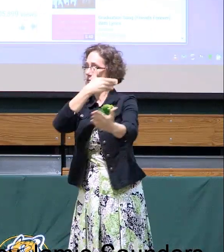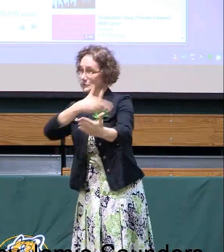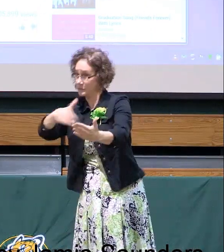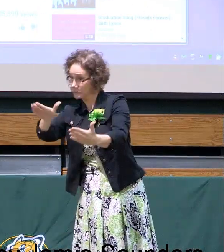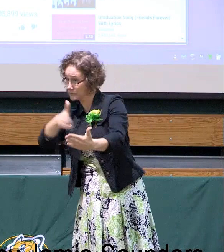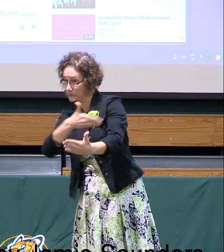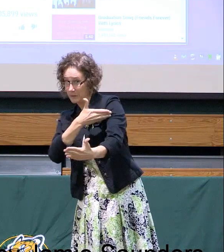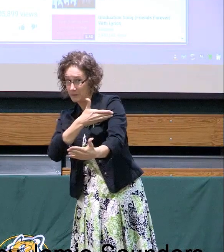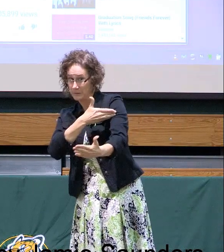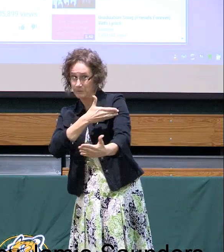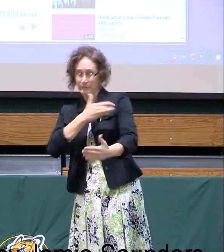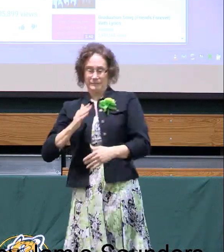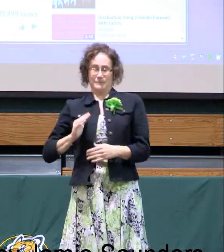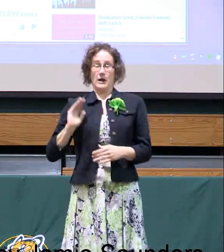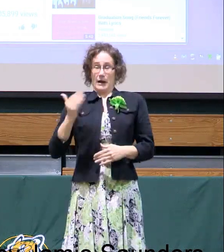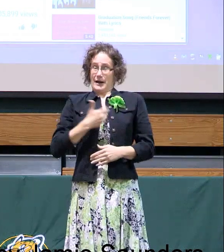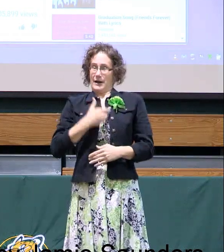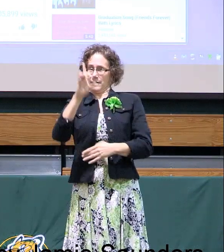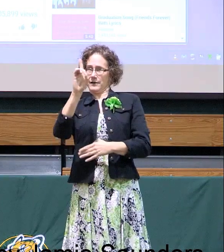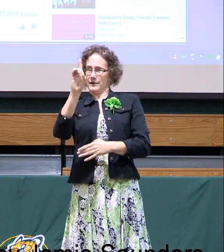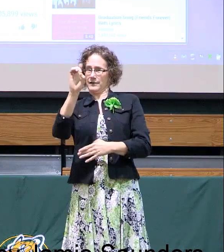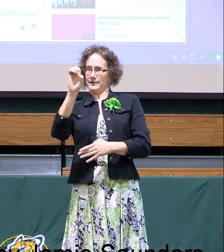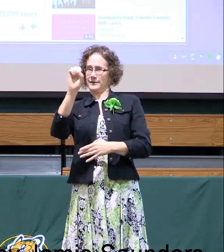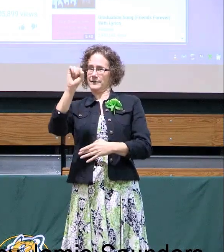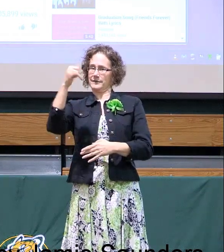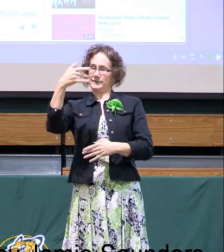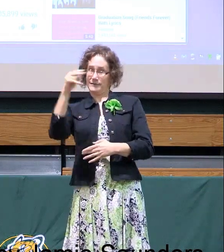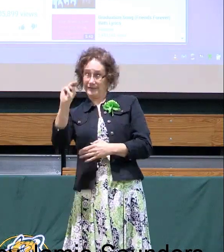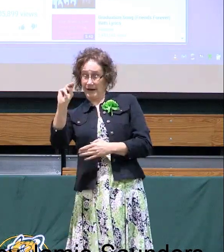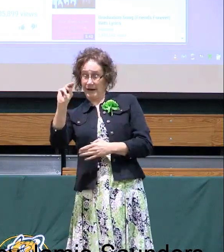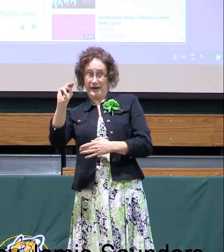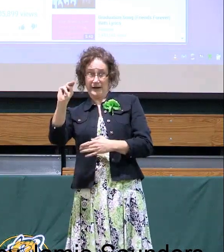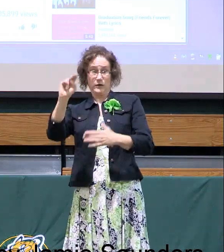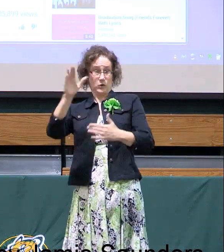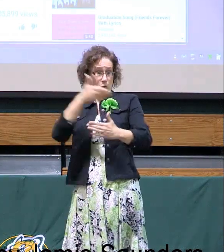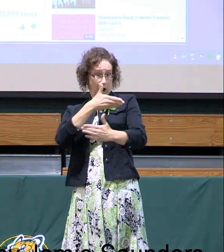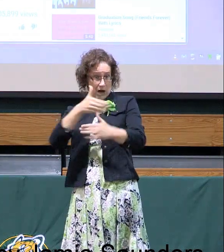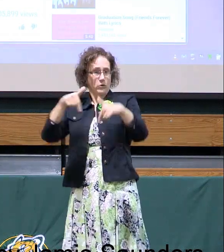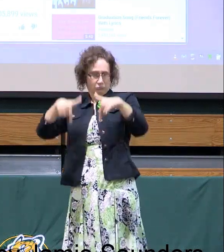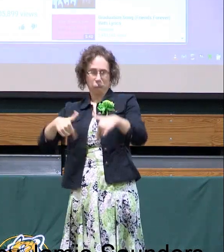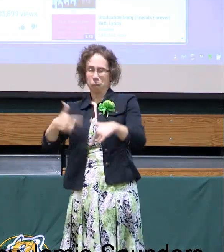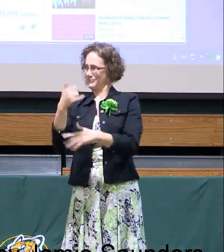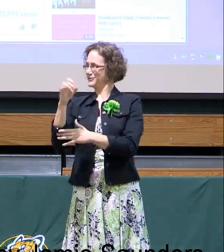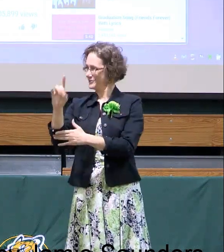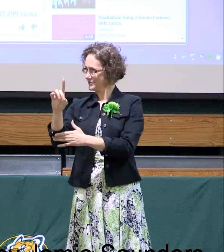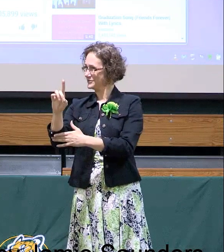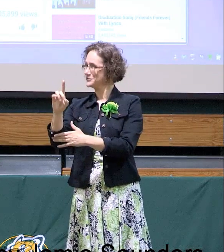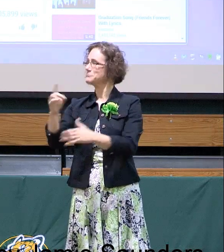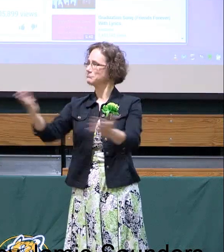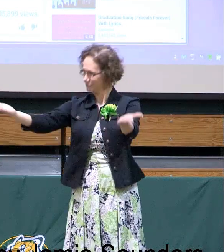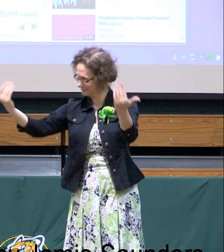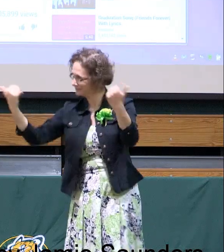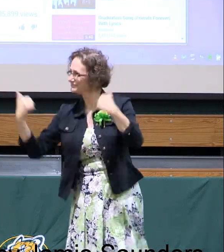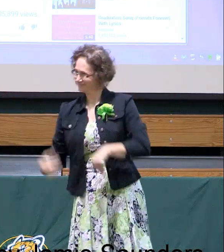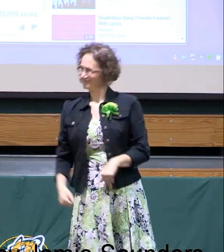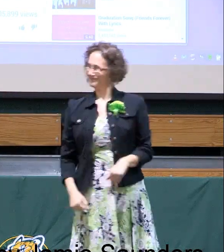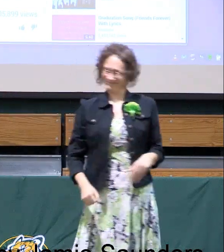We next have a special song presentation by our Sign Design Choir here at GSD. Please come on